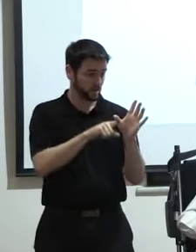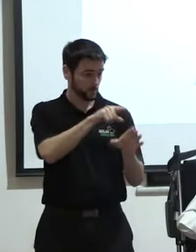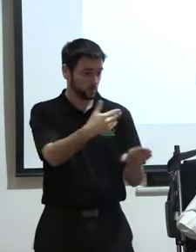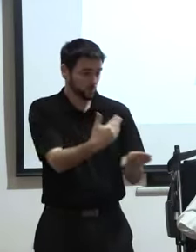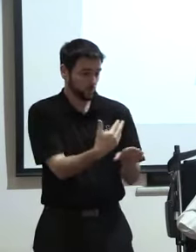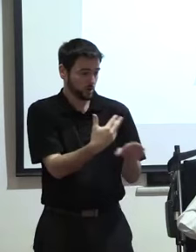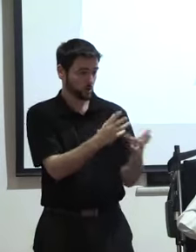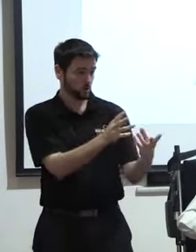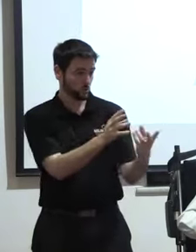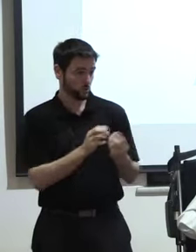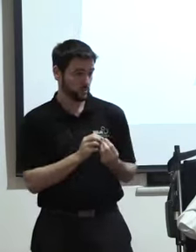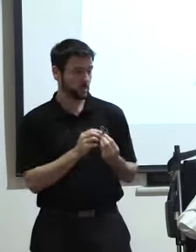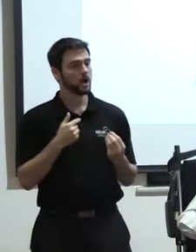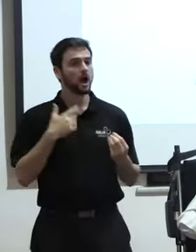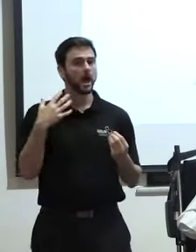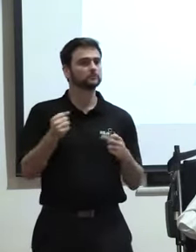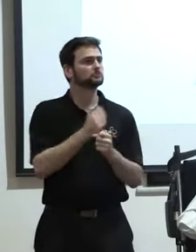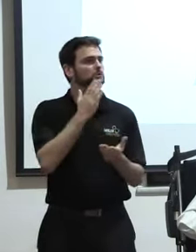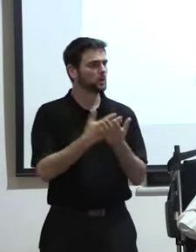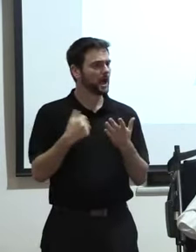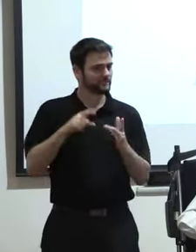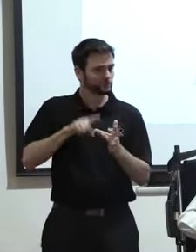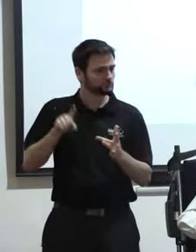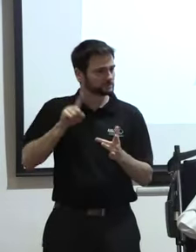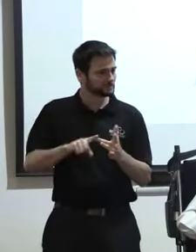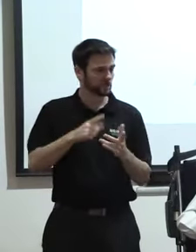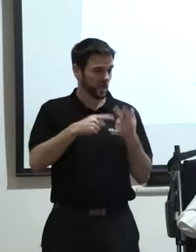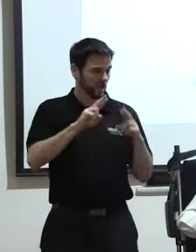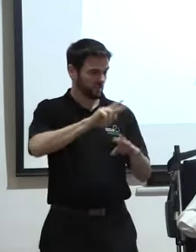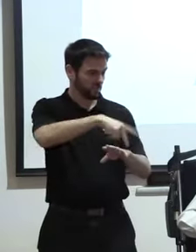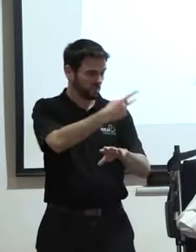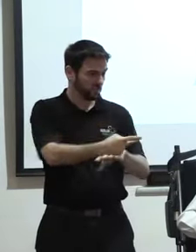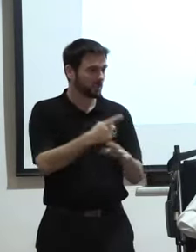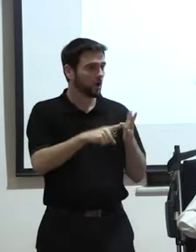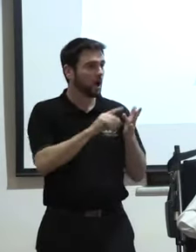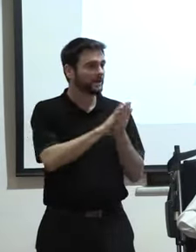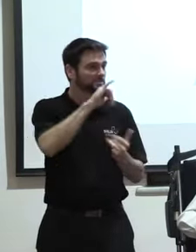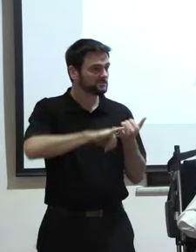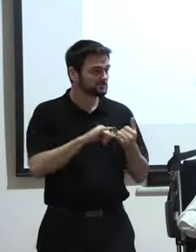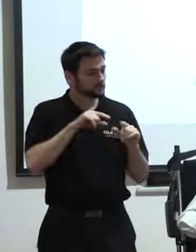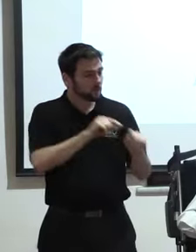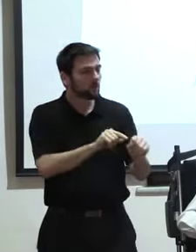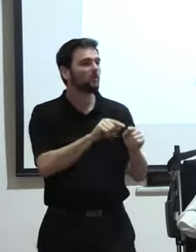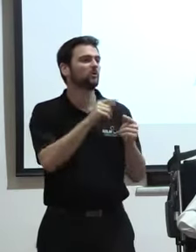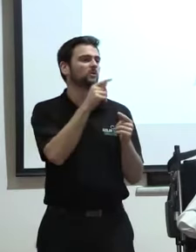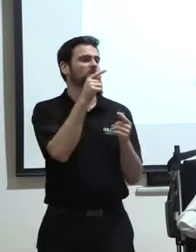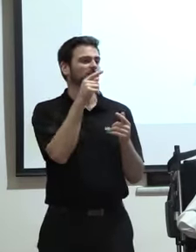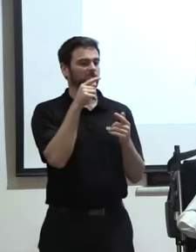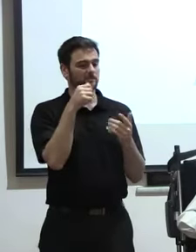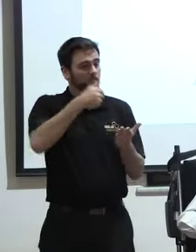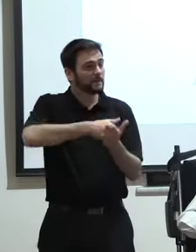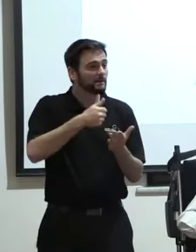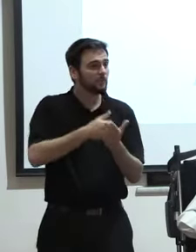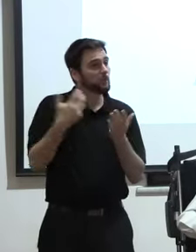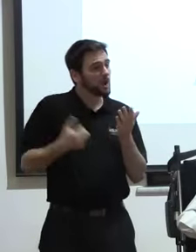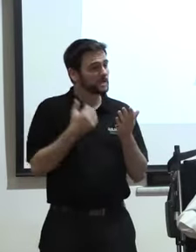insurances for yourself and for them. You have to make sure that you're paying them not just minimum wage, but the appropriate award wage as